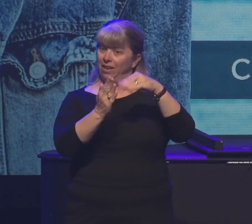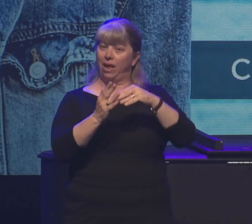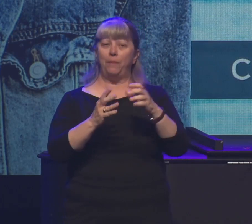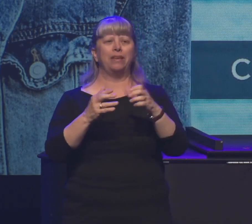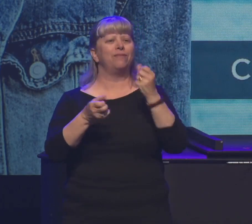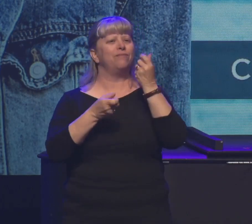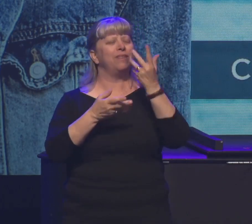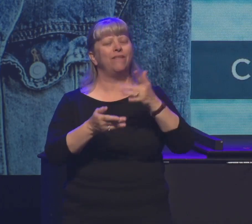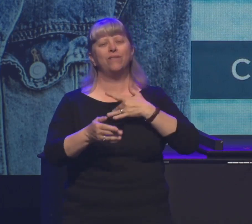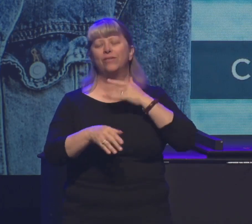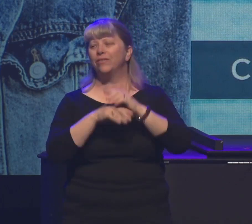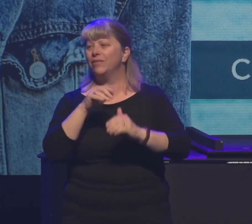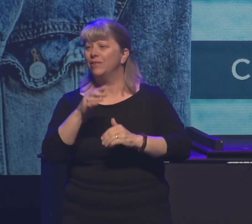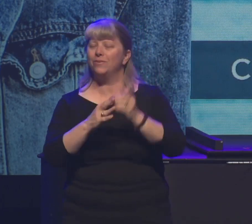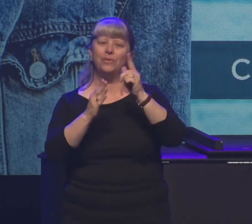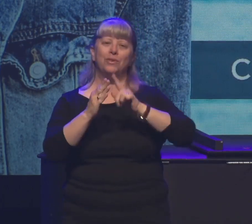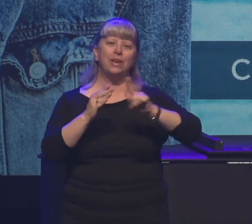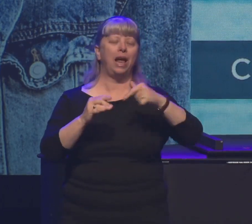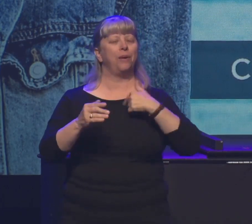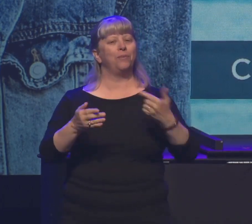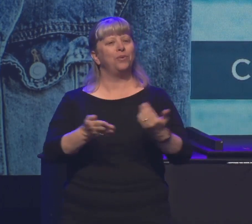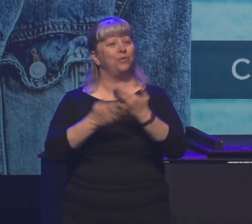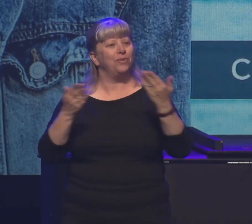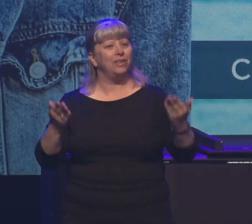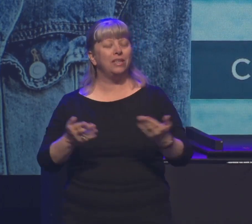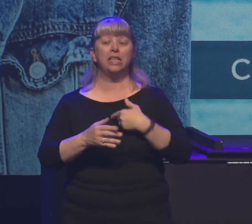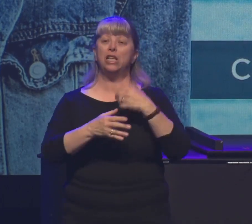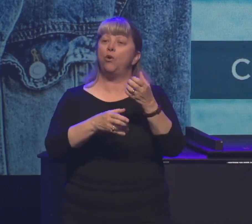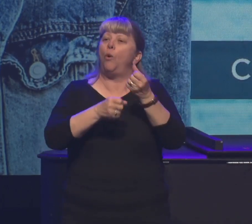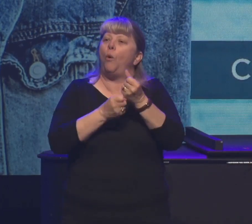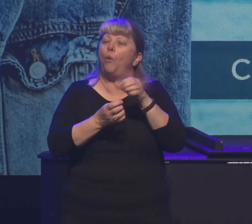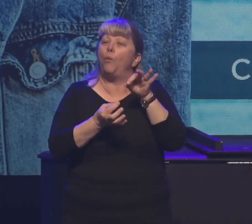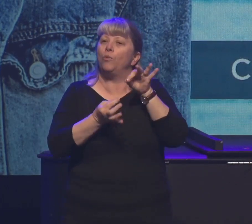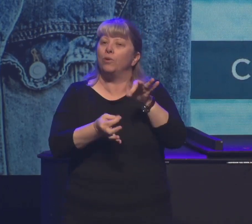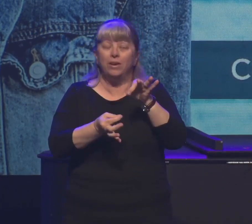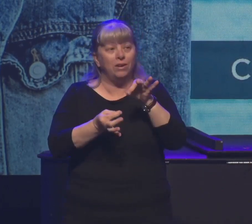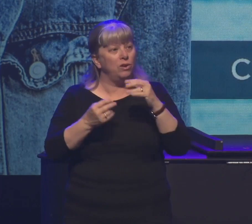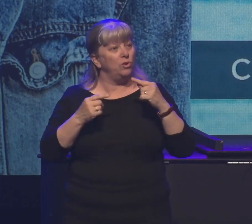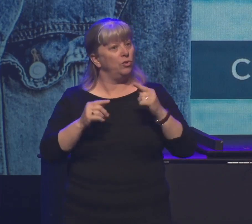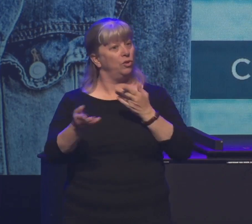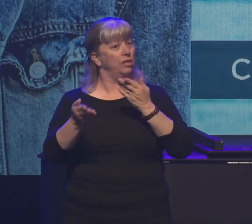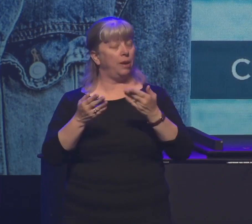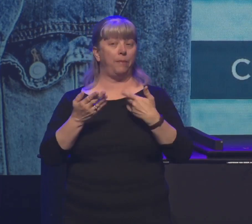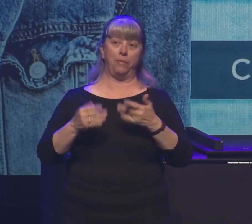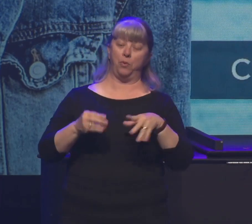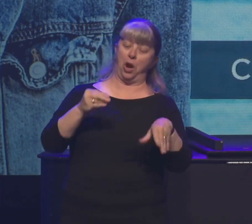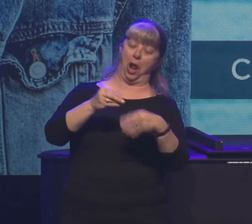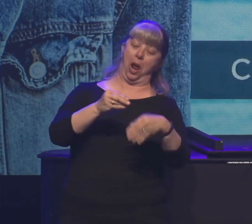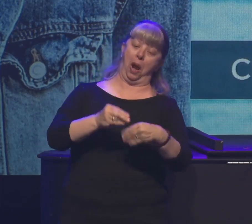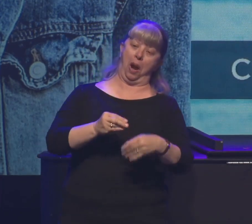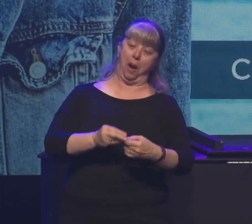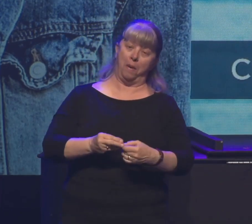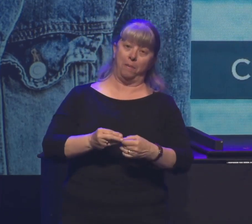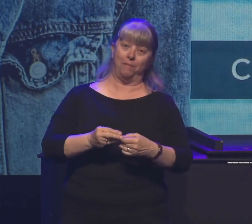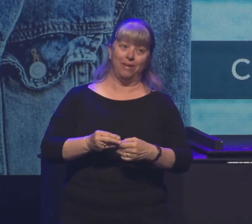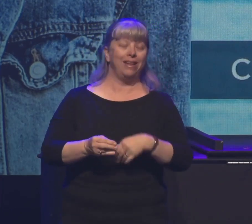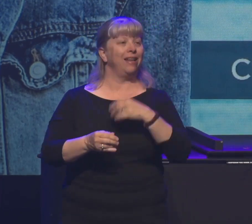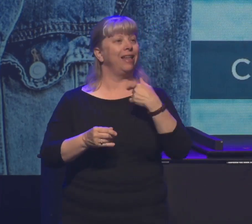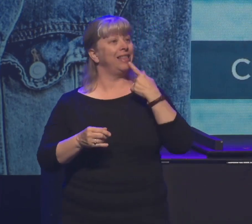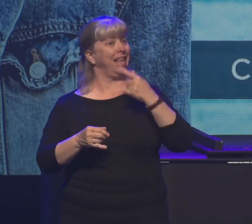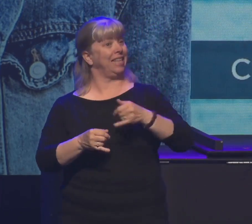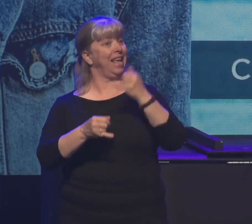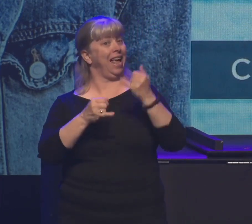comfortable. Check the box, I'm new here. And then hold on to the card because throughout the service, you might want to add some things to it. And then as you exit